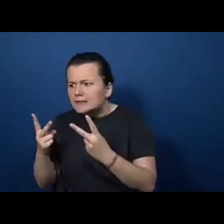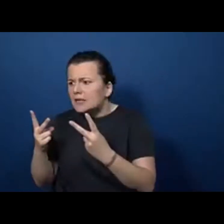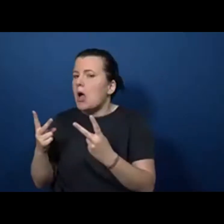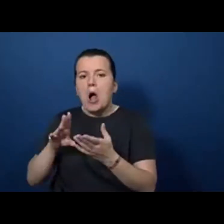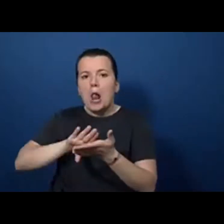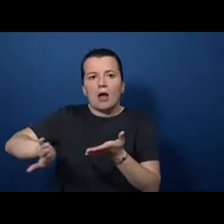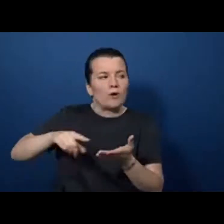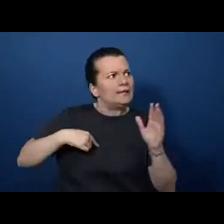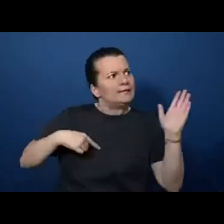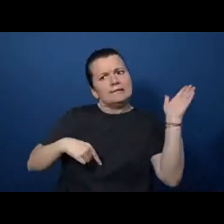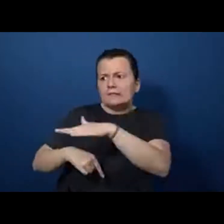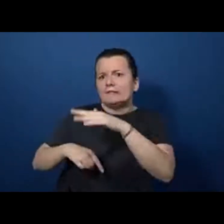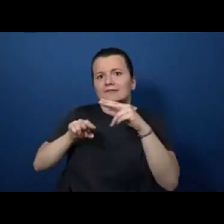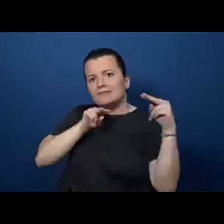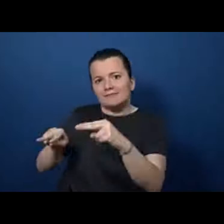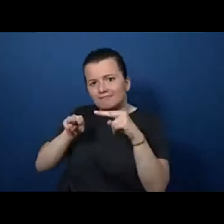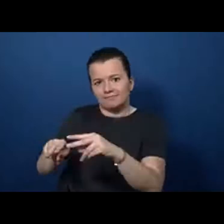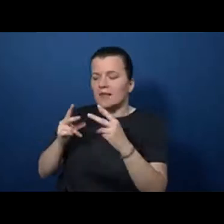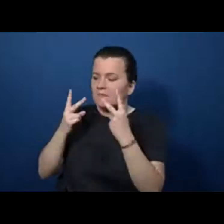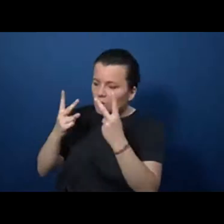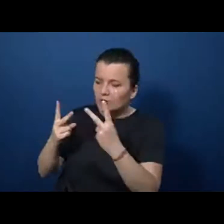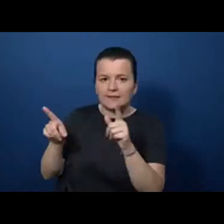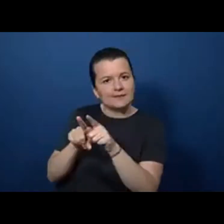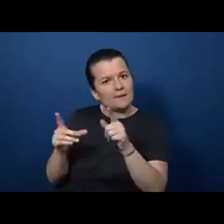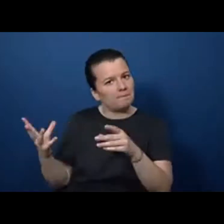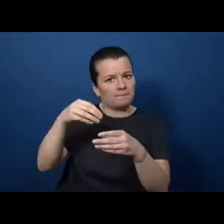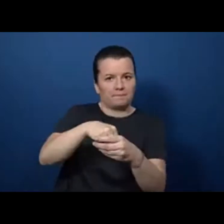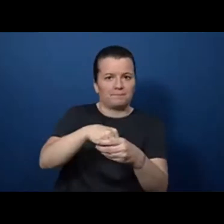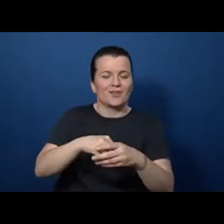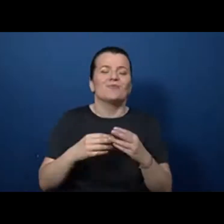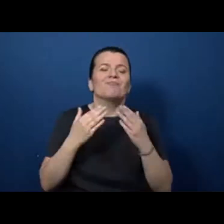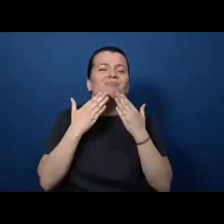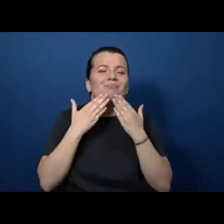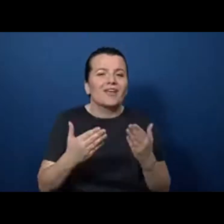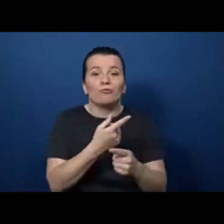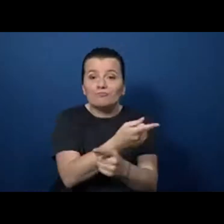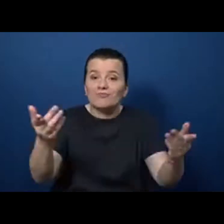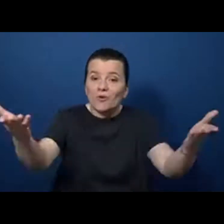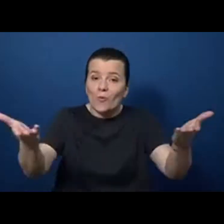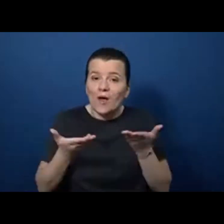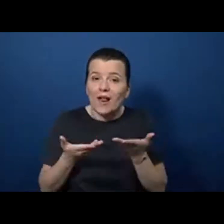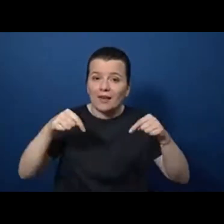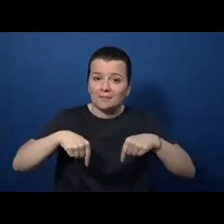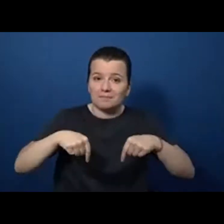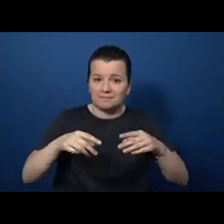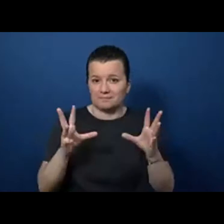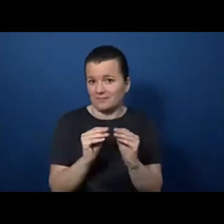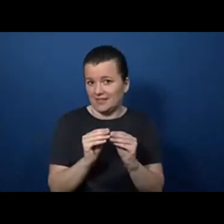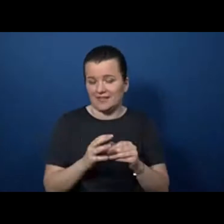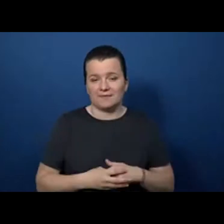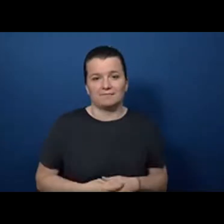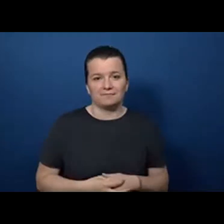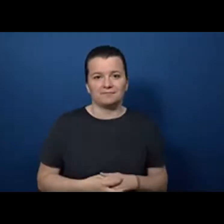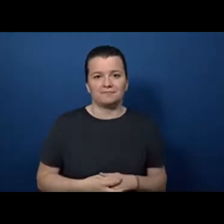I once again welcome you all to this important meeting. I'm sure that we're going to have a very interesting